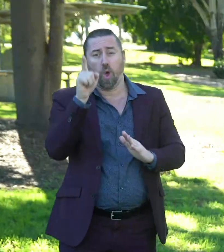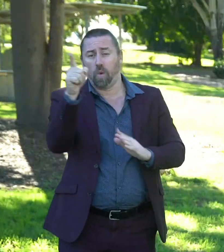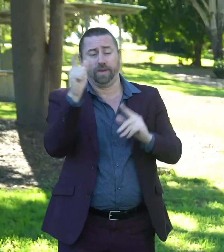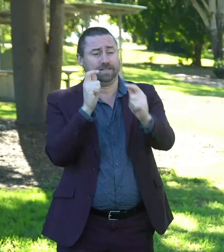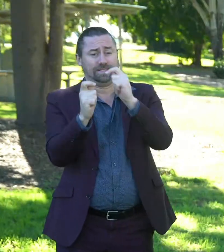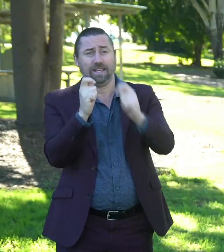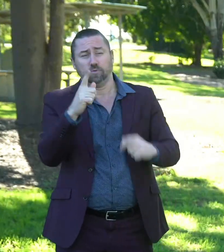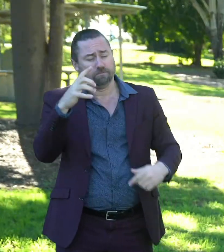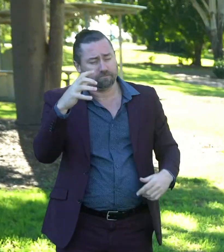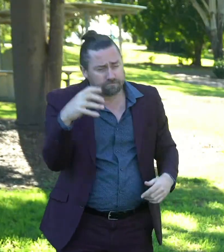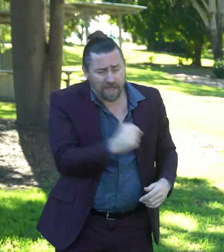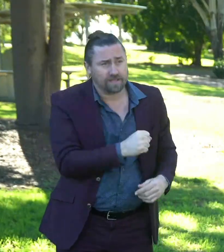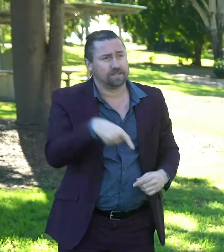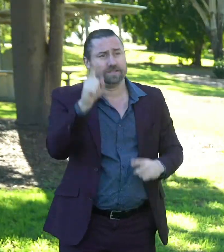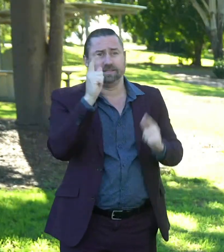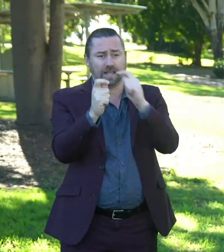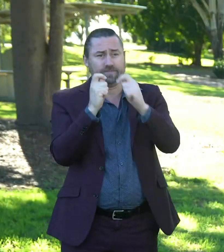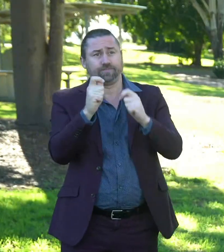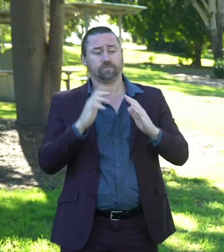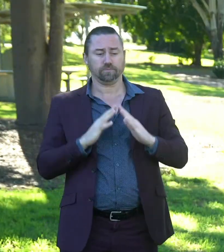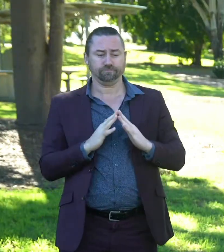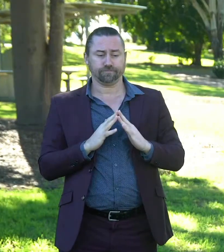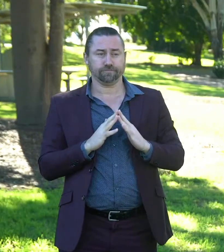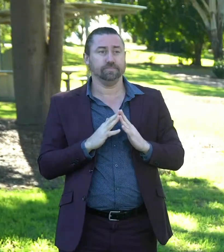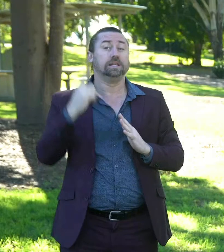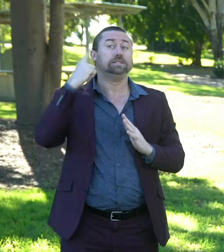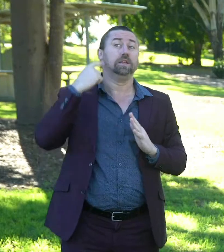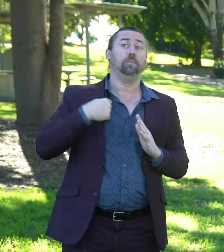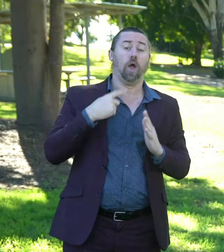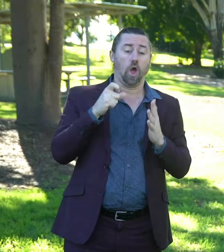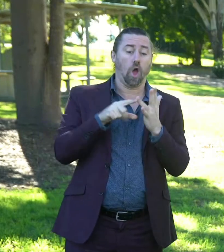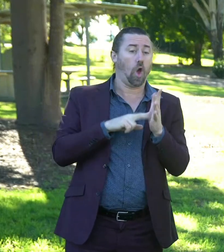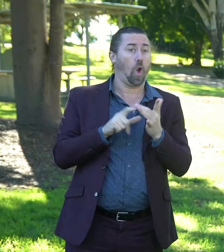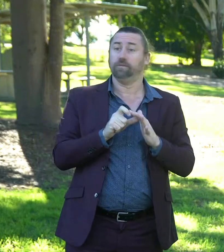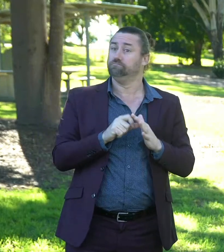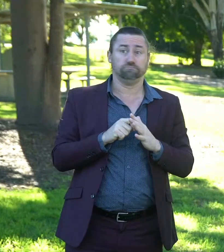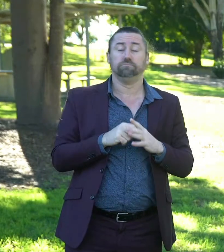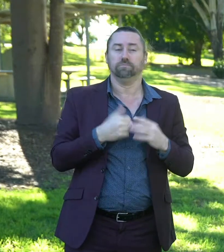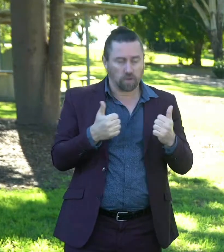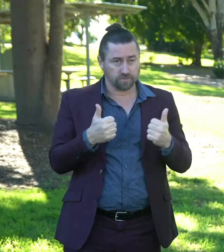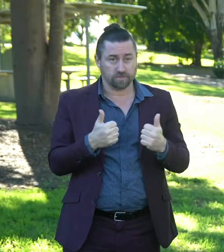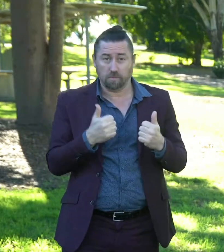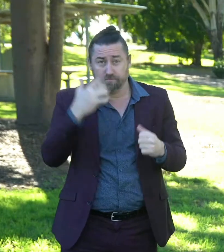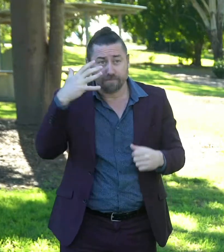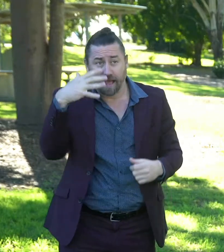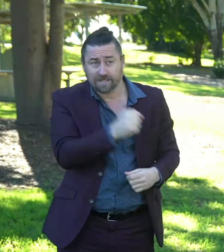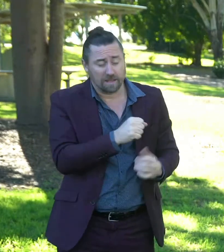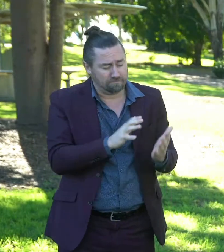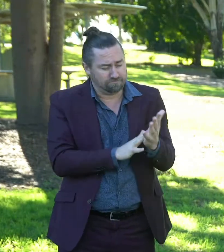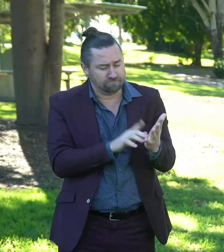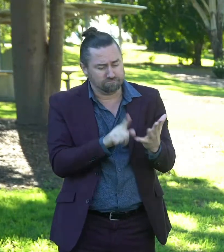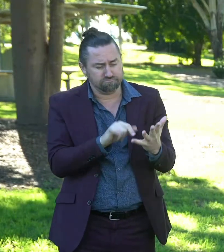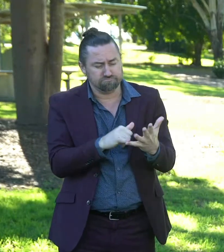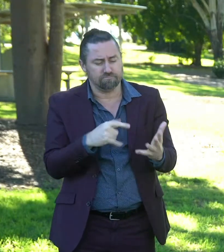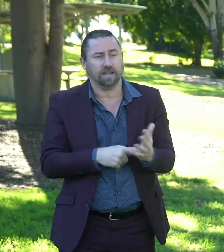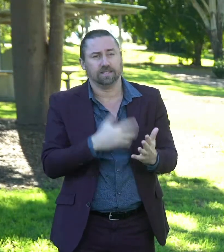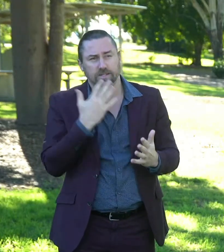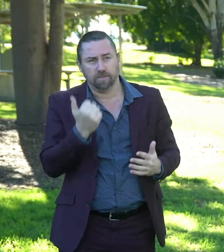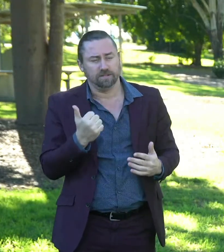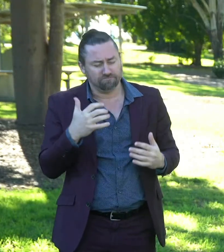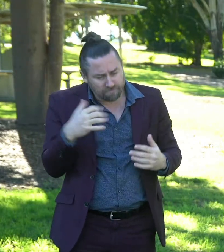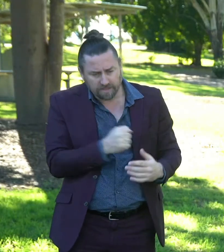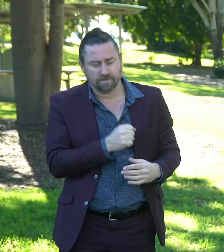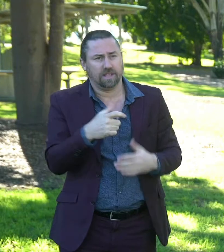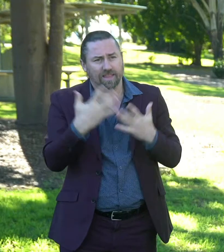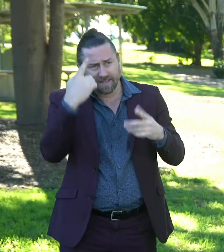forward, get tested and isolate till you get a negative result for COVID. That is just critical. Now, we know that